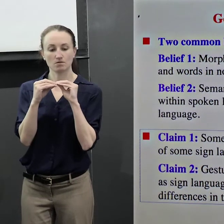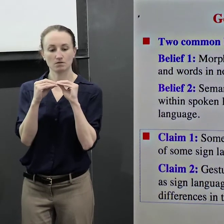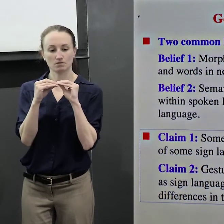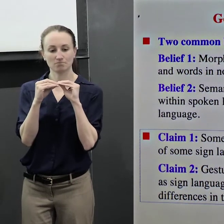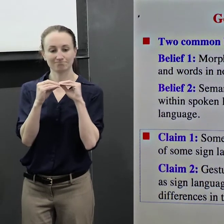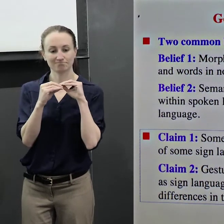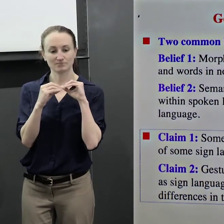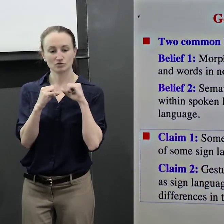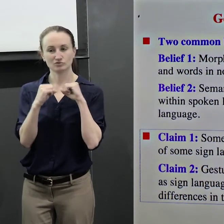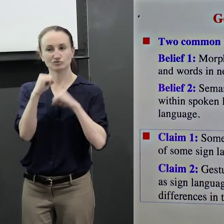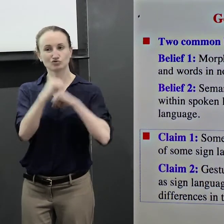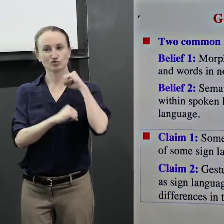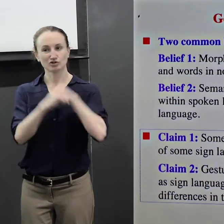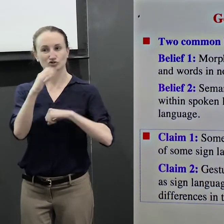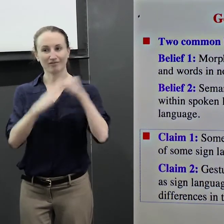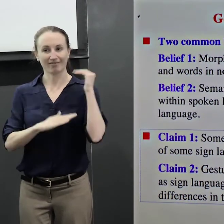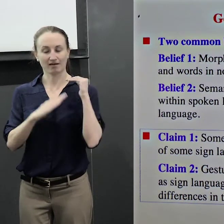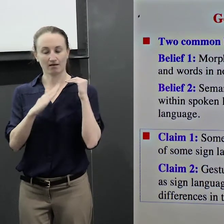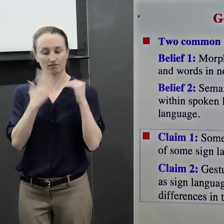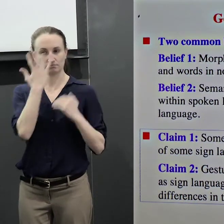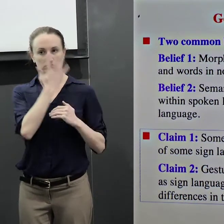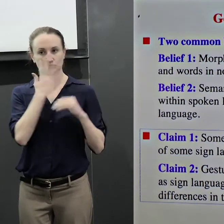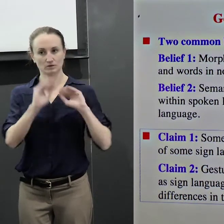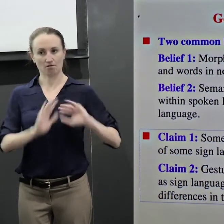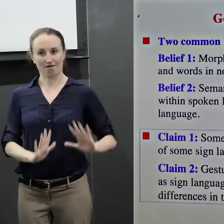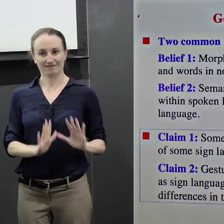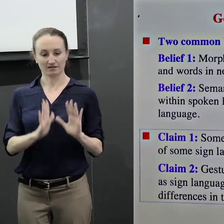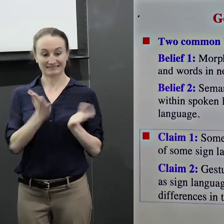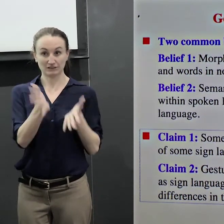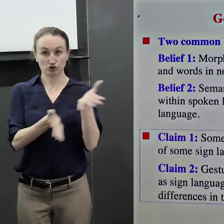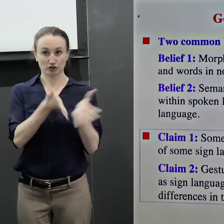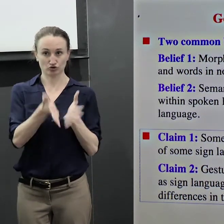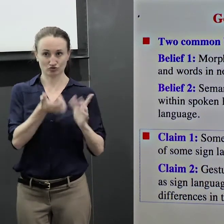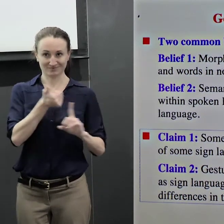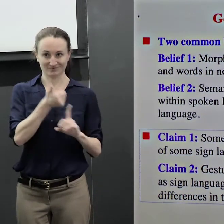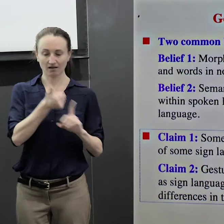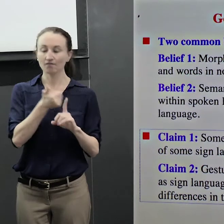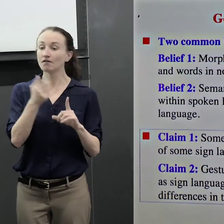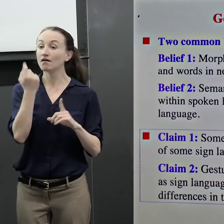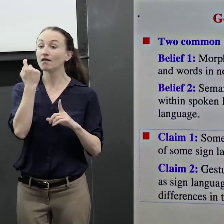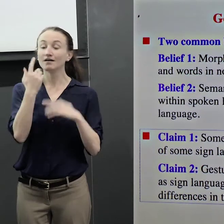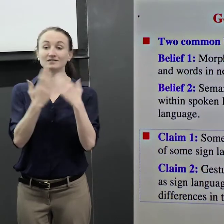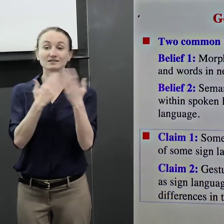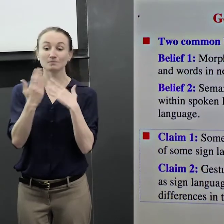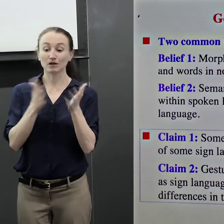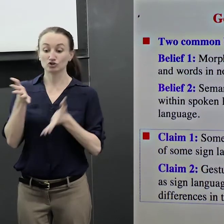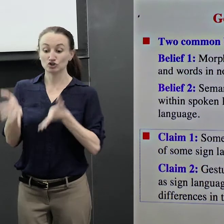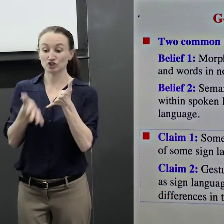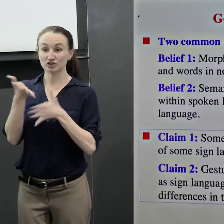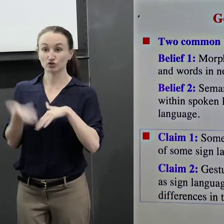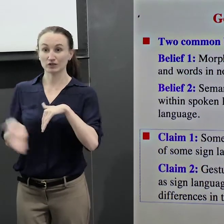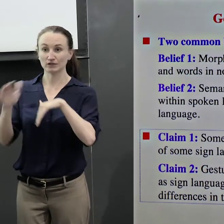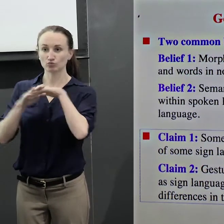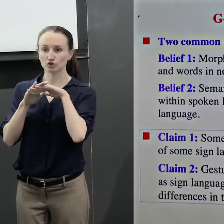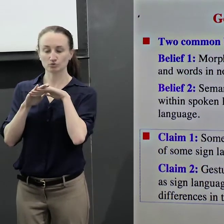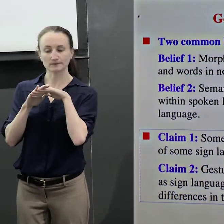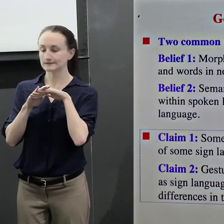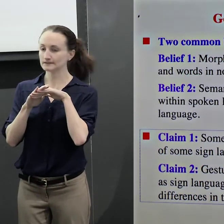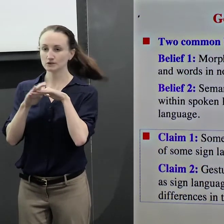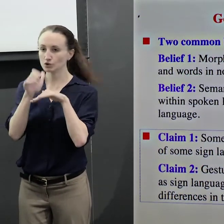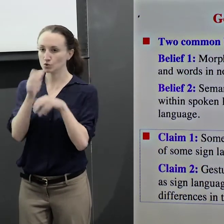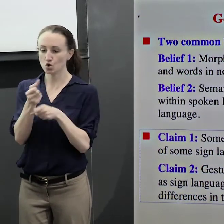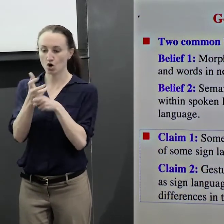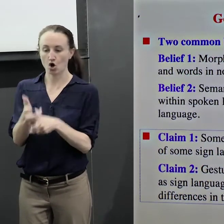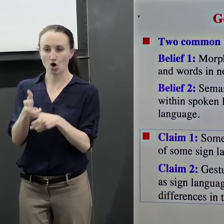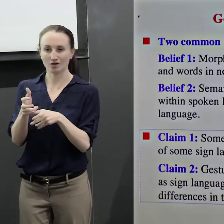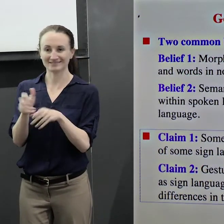than meets the eye in gestures, but that despite this, gestural enrichments do not yield the same effects